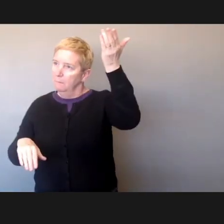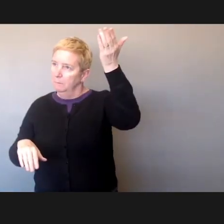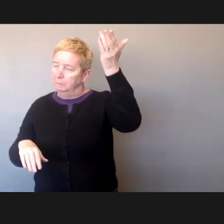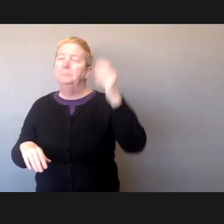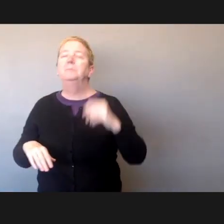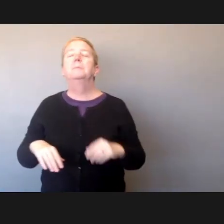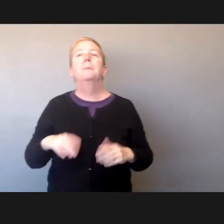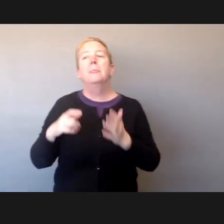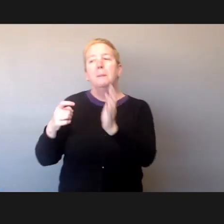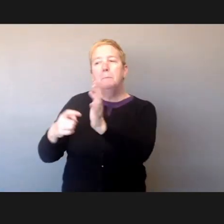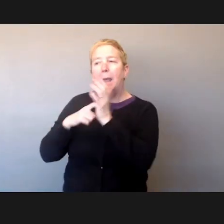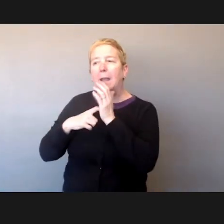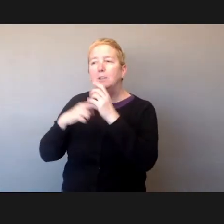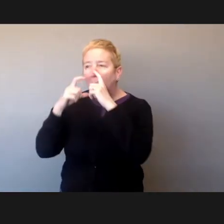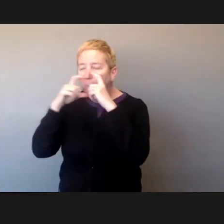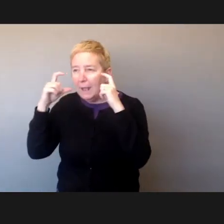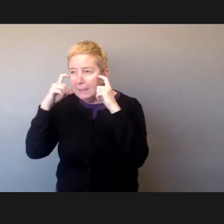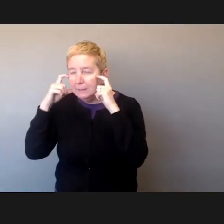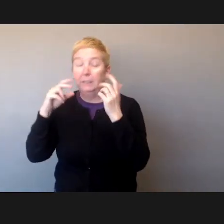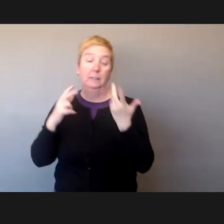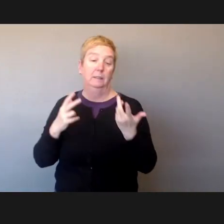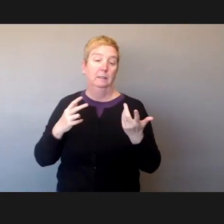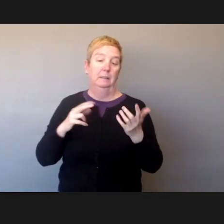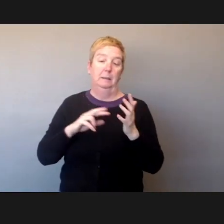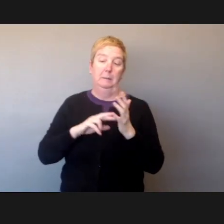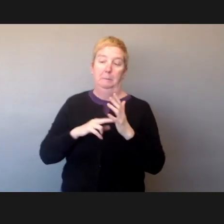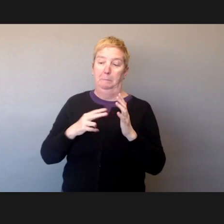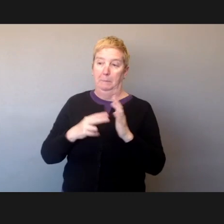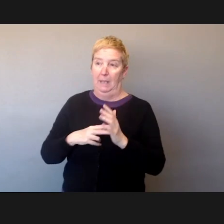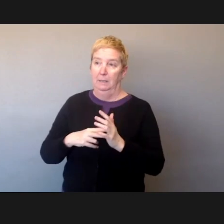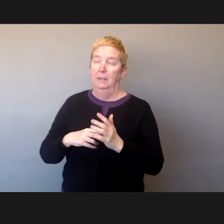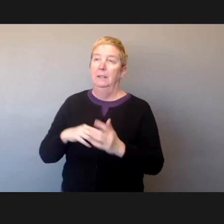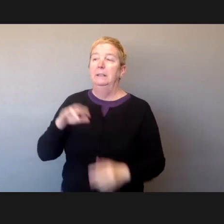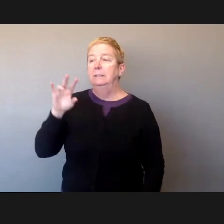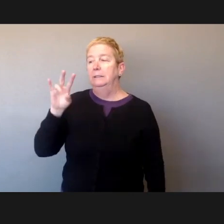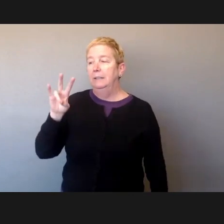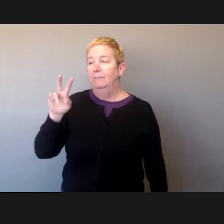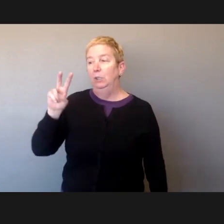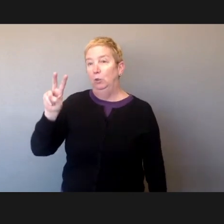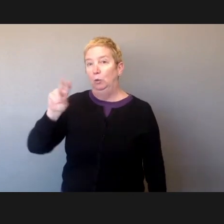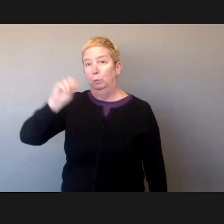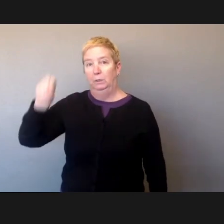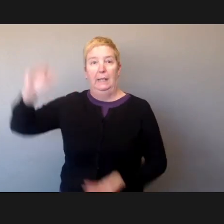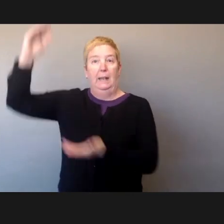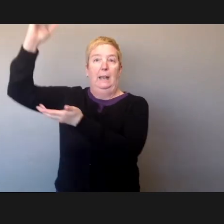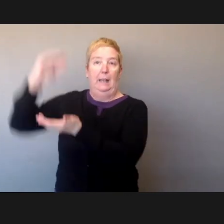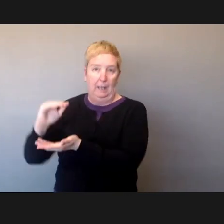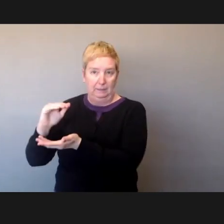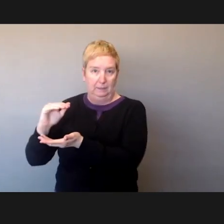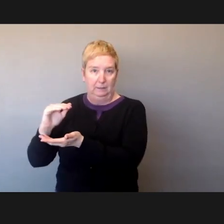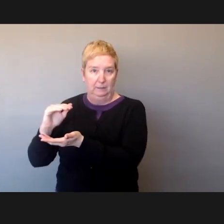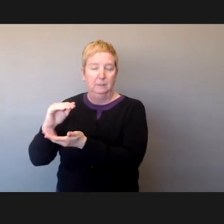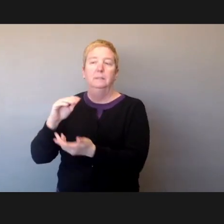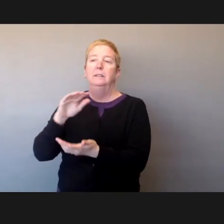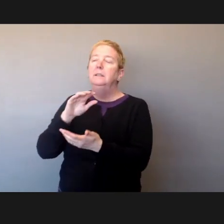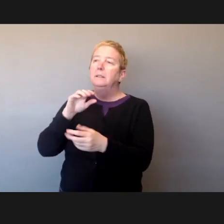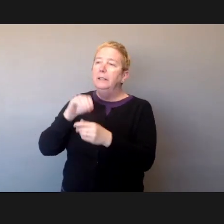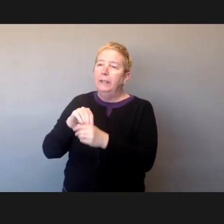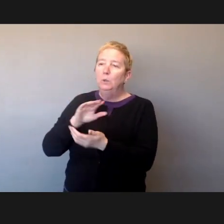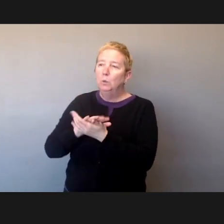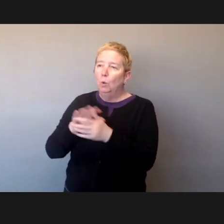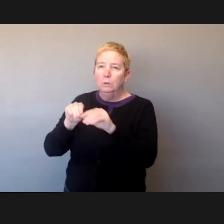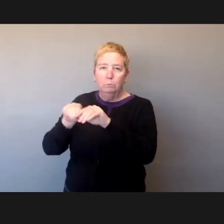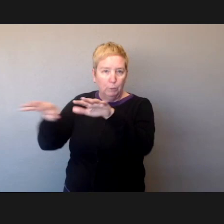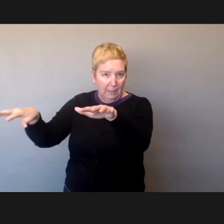that mandatory masking was associated with a 72% reduction in in-school COVID-19